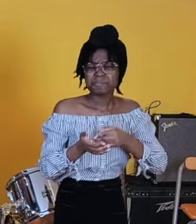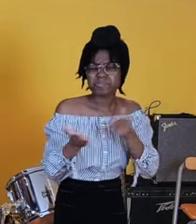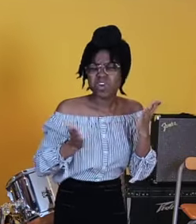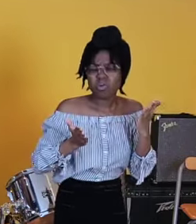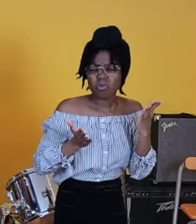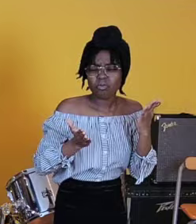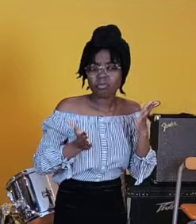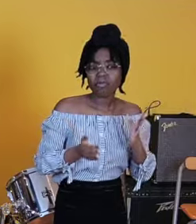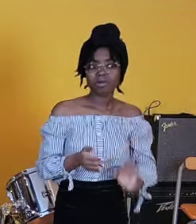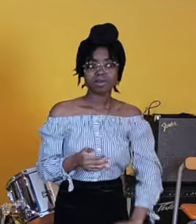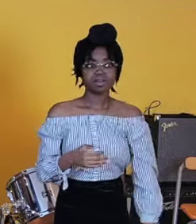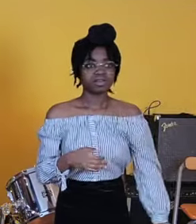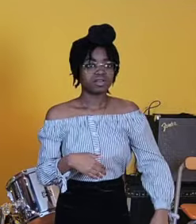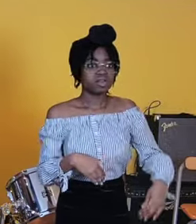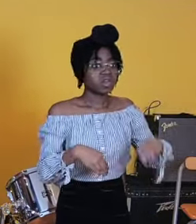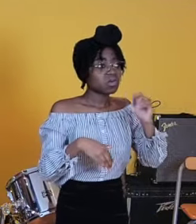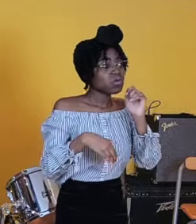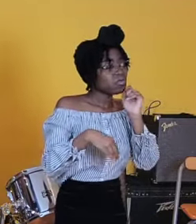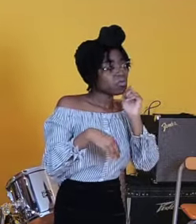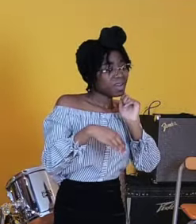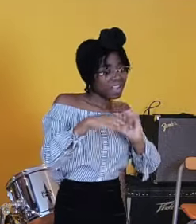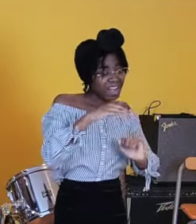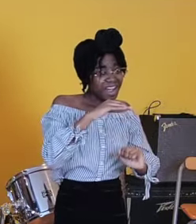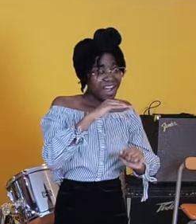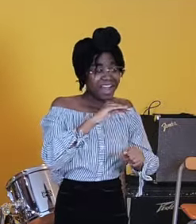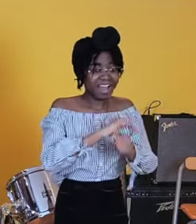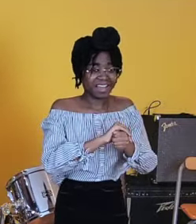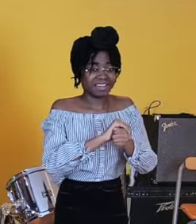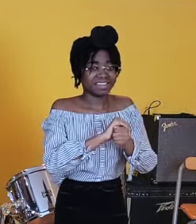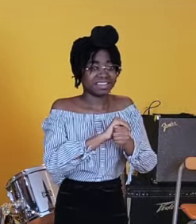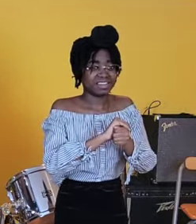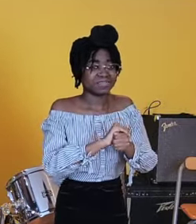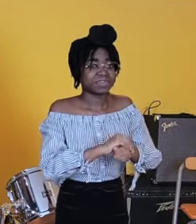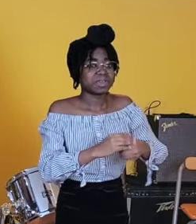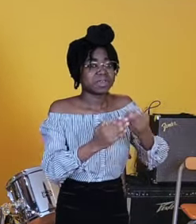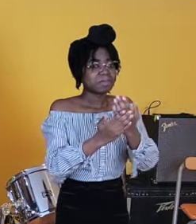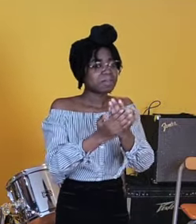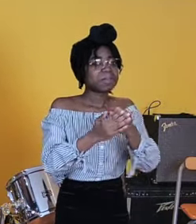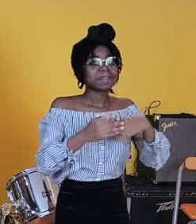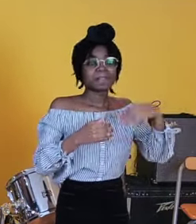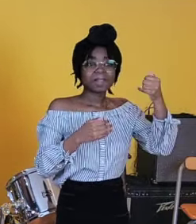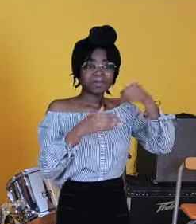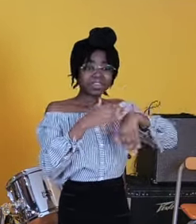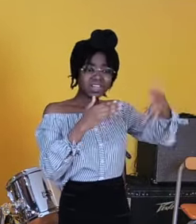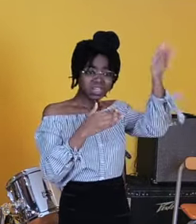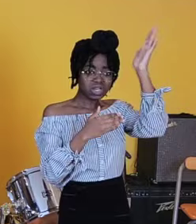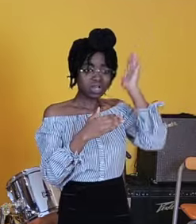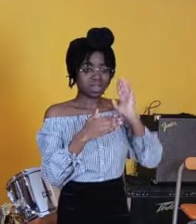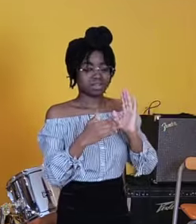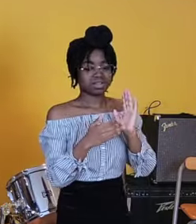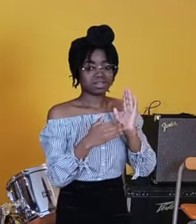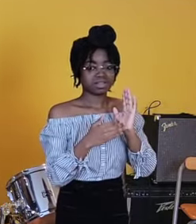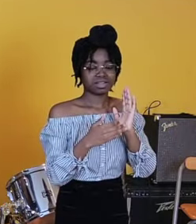it means that we are hiding under the shadow of the Almighty. He is our father. So we lean into him. And so